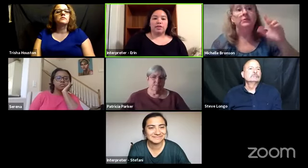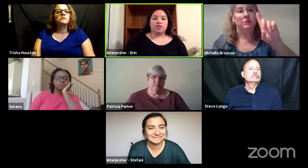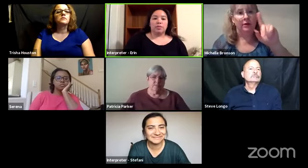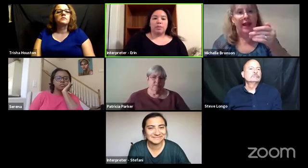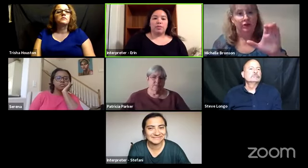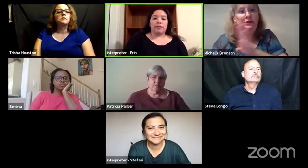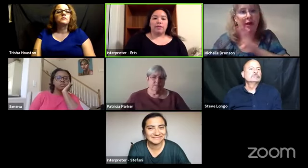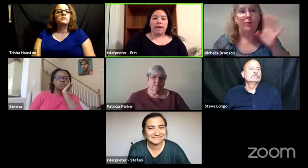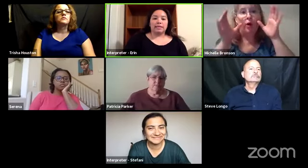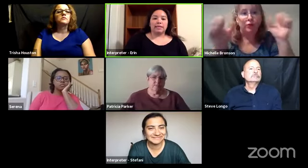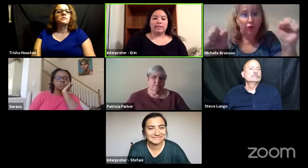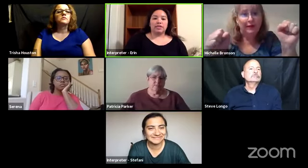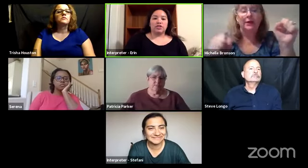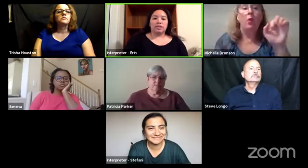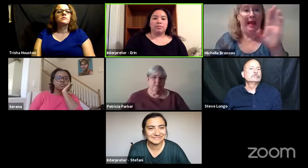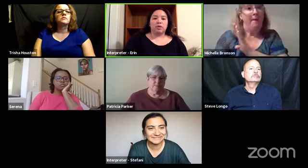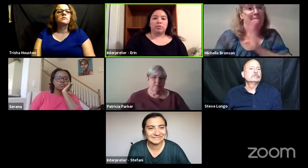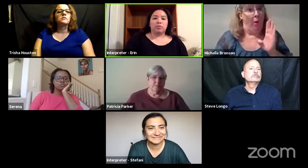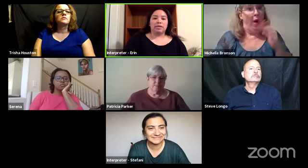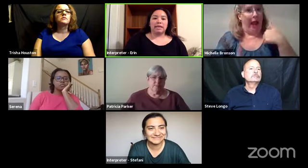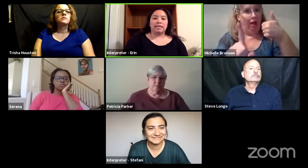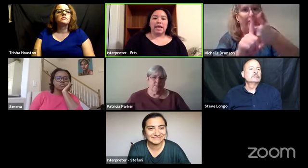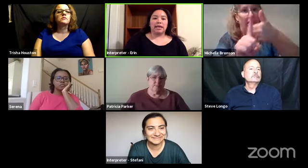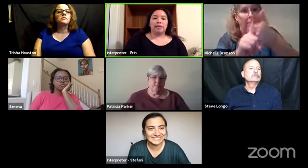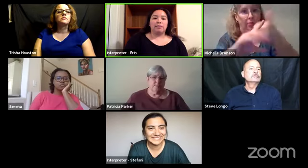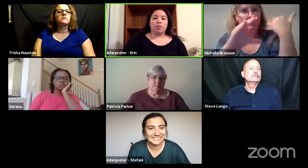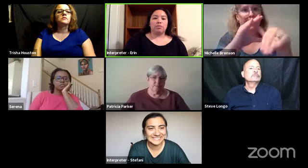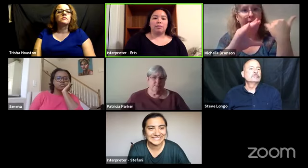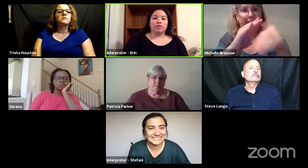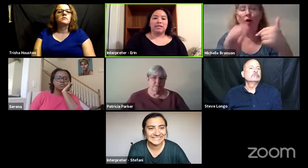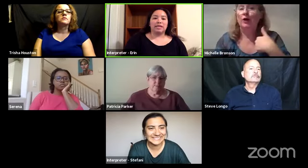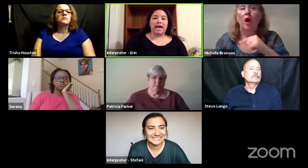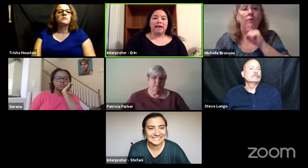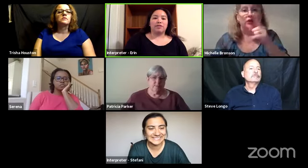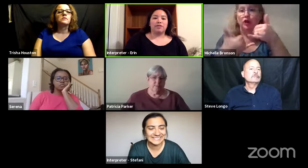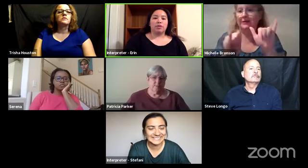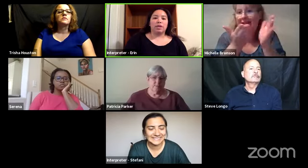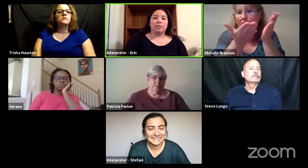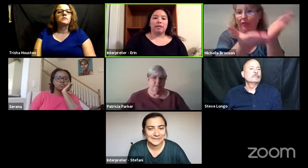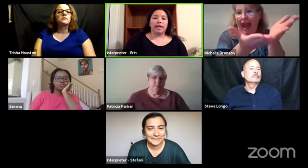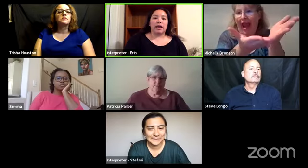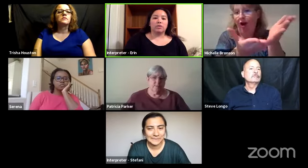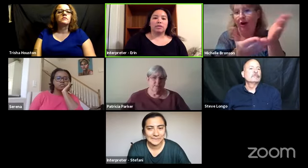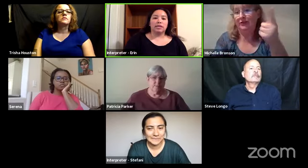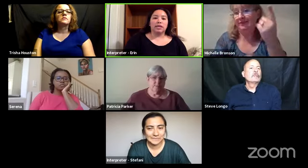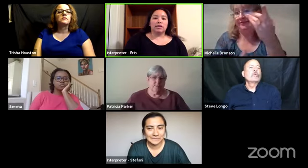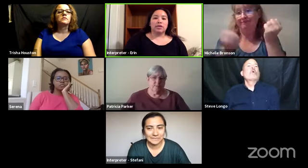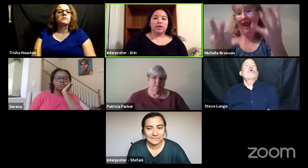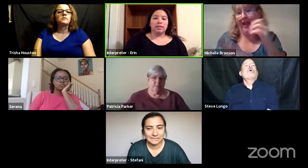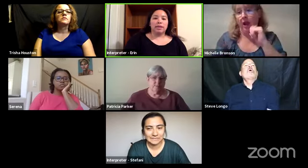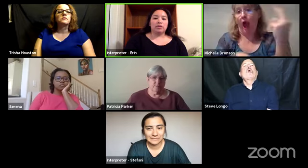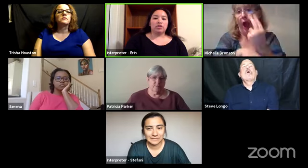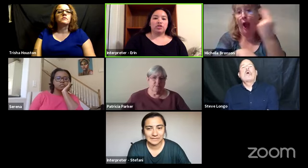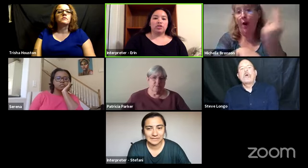do remember in the past that DHHSC board president and board members did have their own email accounts. So the emails should